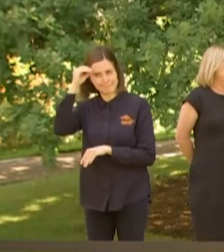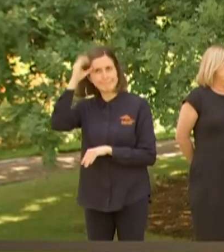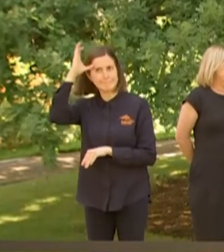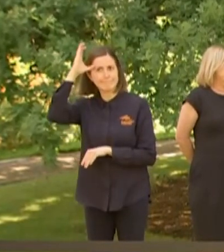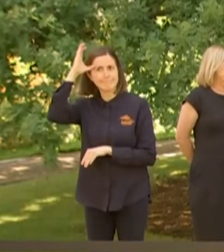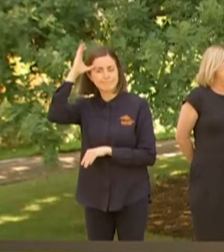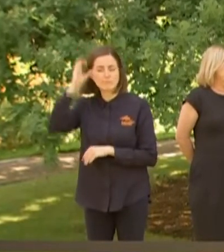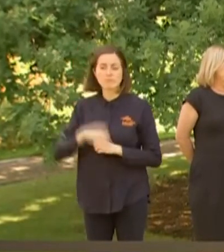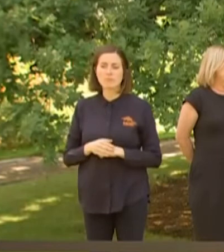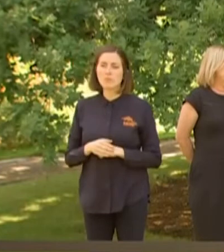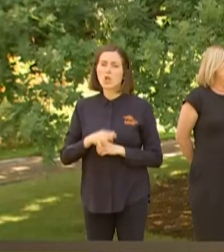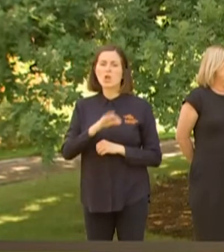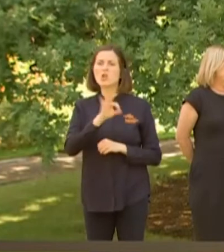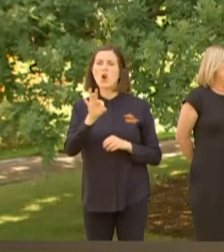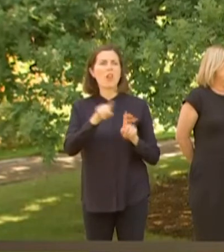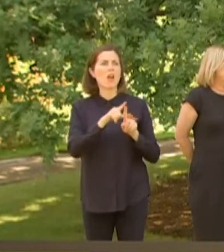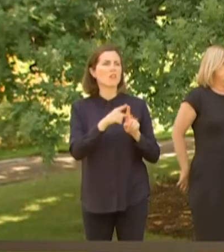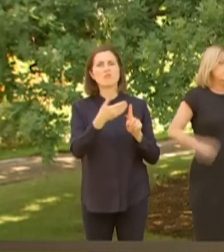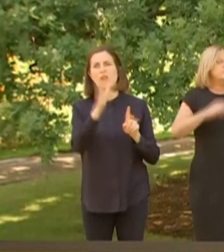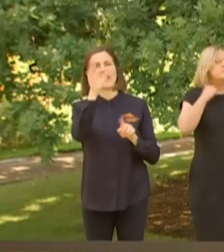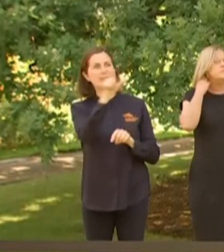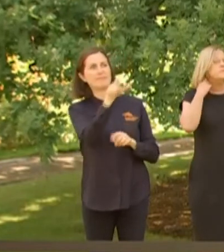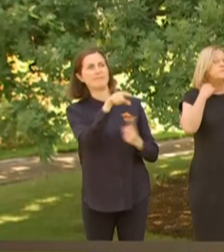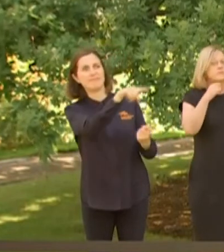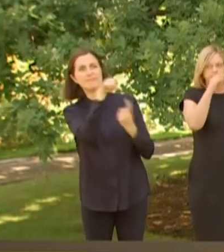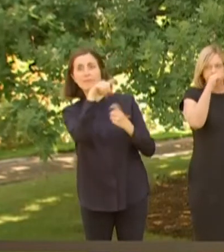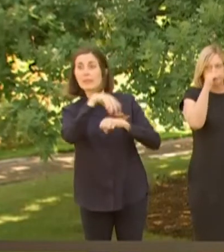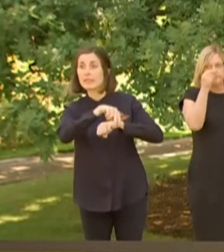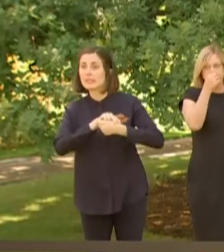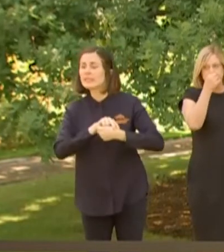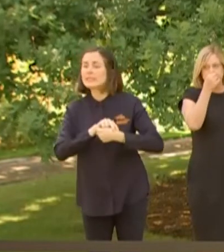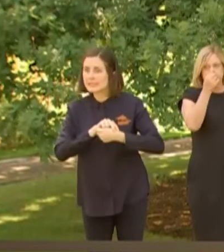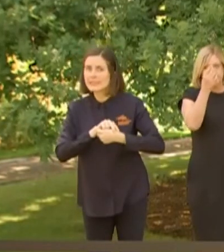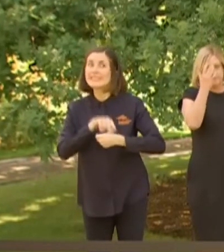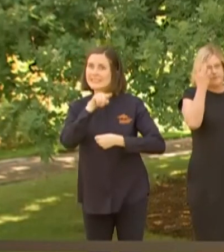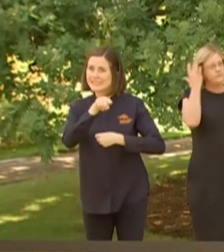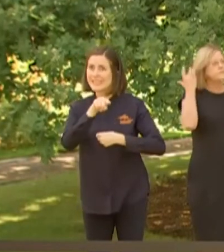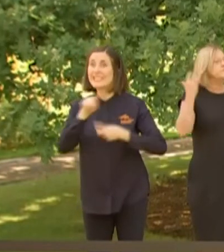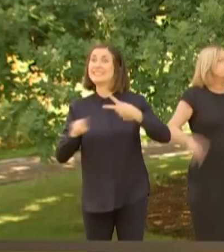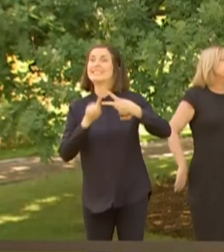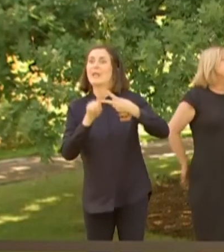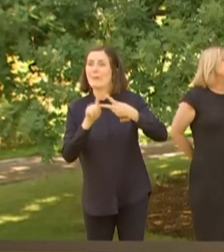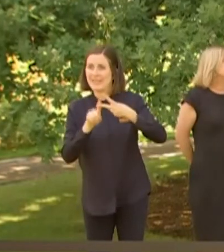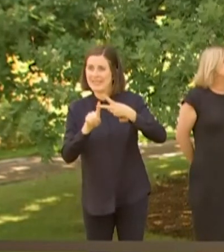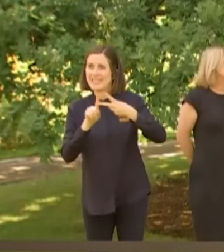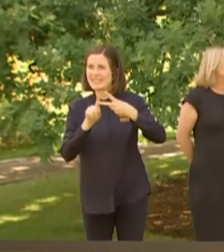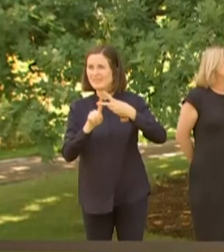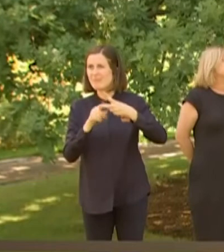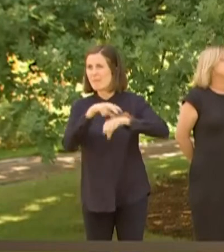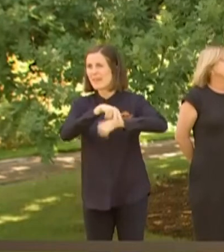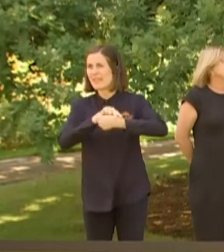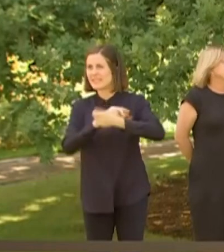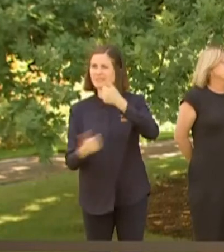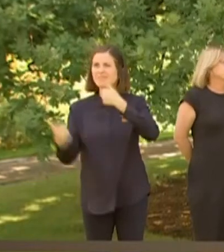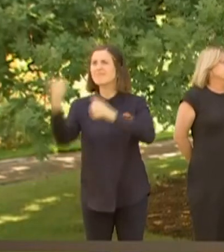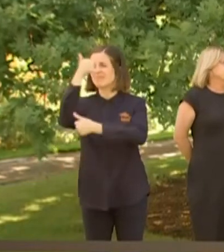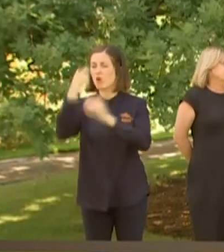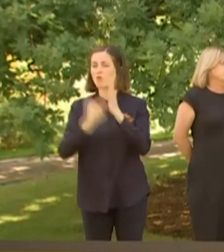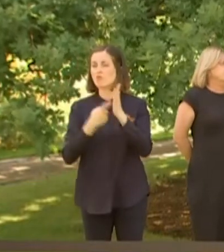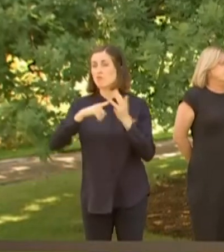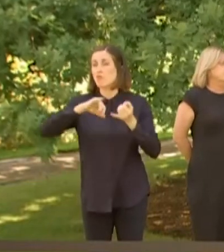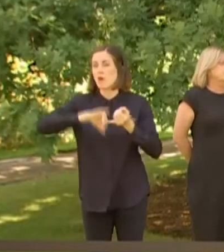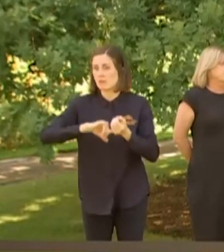member of Victoria Police. It is the Deputy Commissioner. Ross will fulfil that role as the controller for all of those elements. And